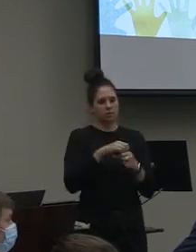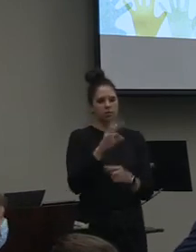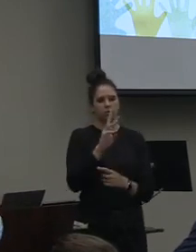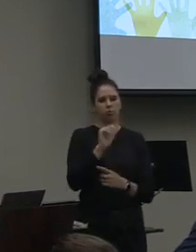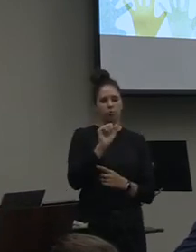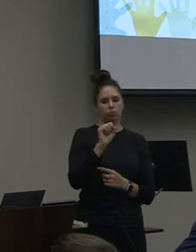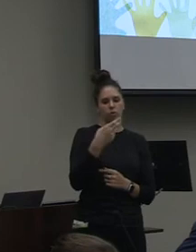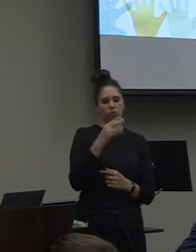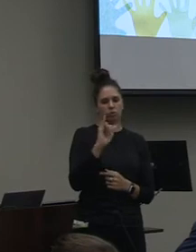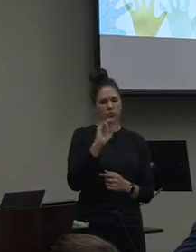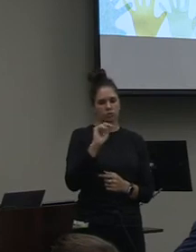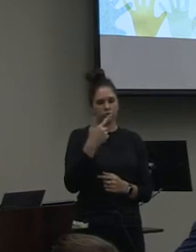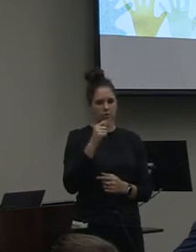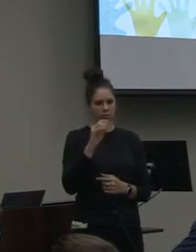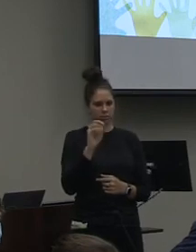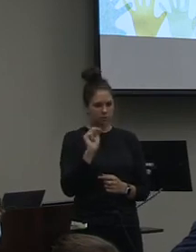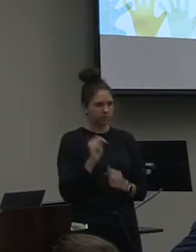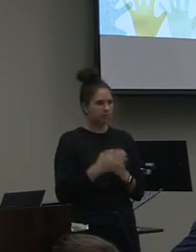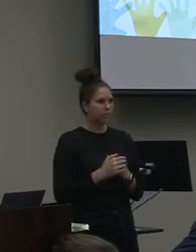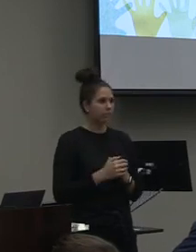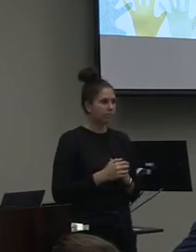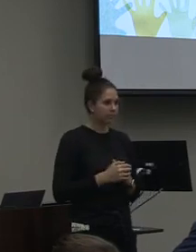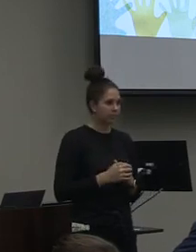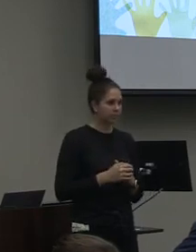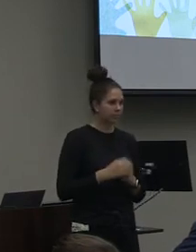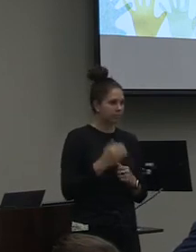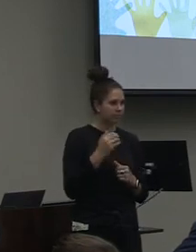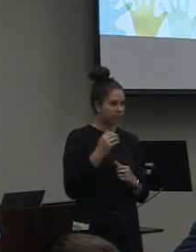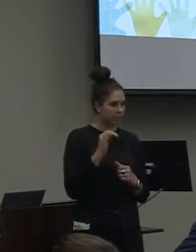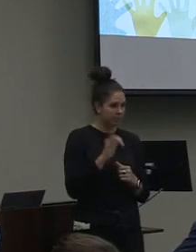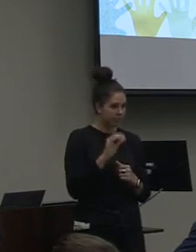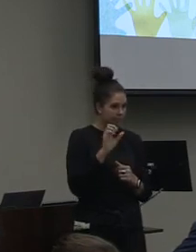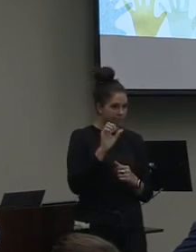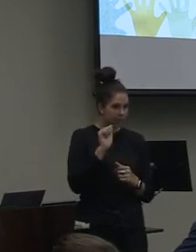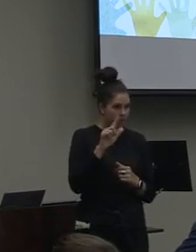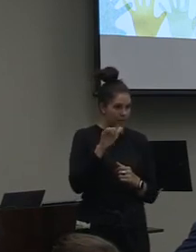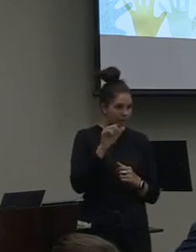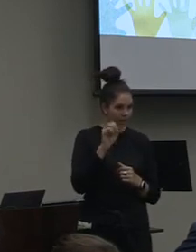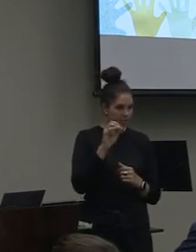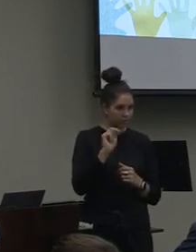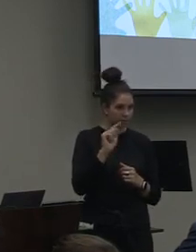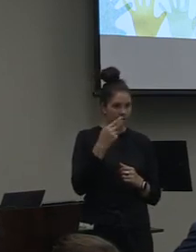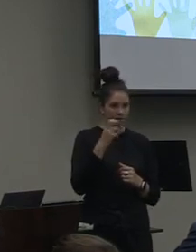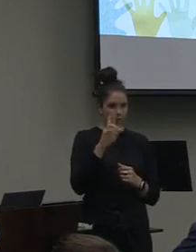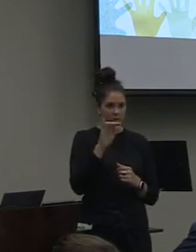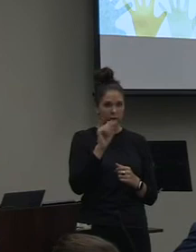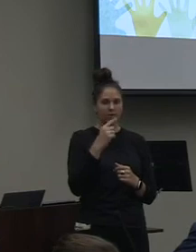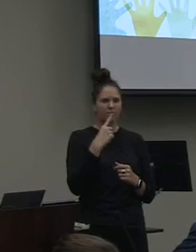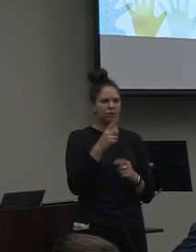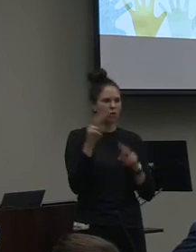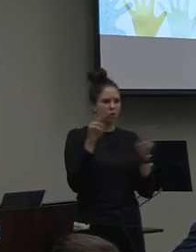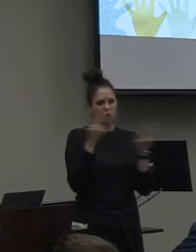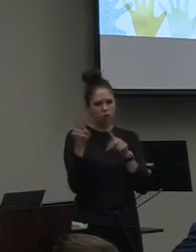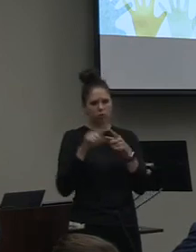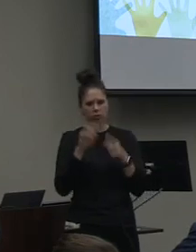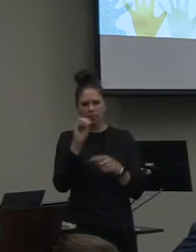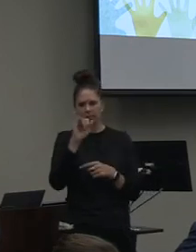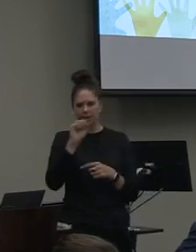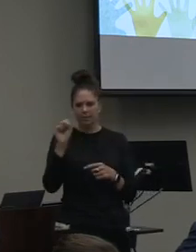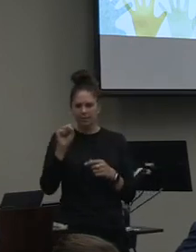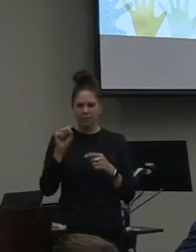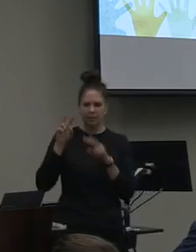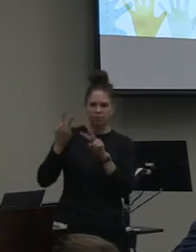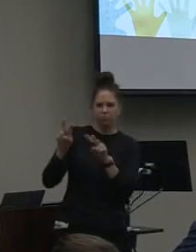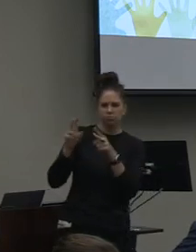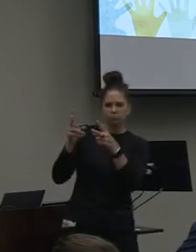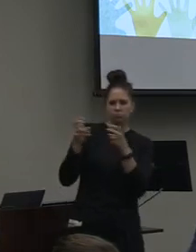100%. Jenna, I know you said that we're looking towards Mississippi as the model of implementation and how this commission